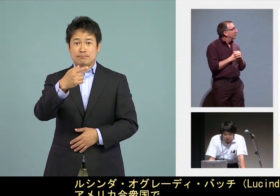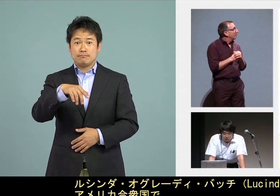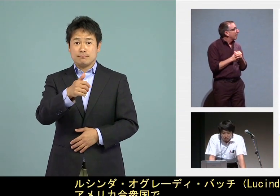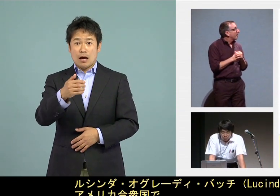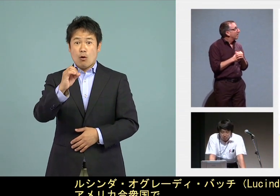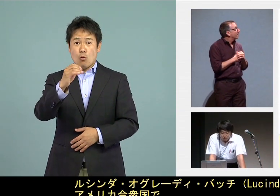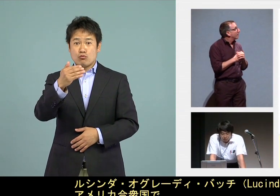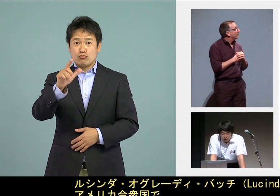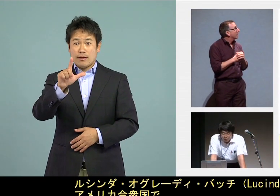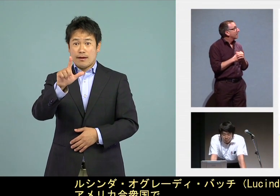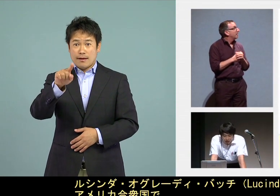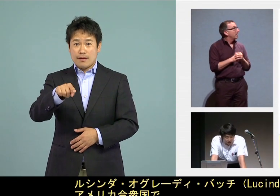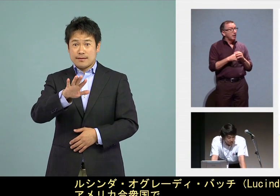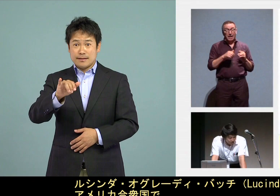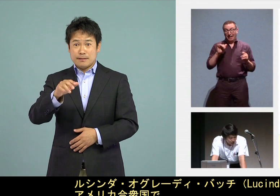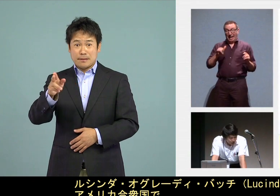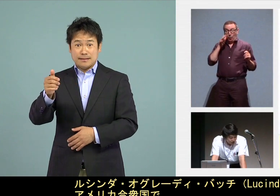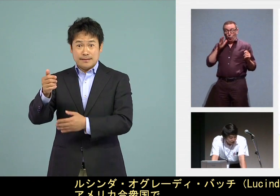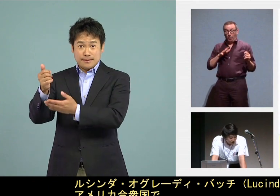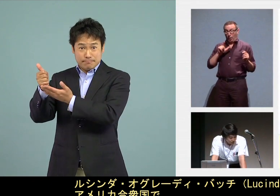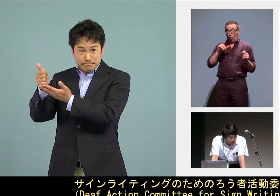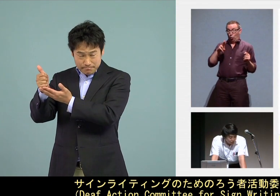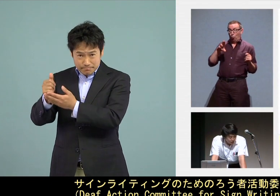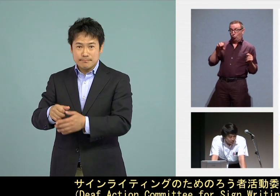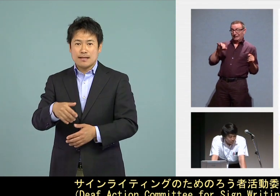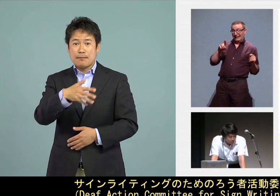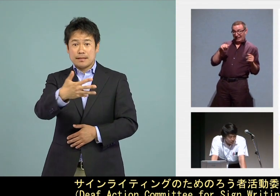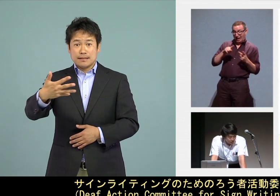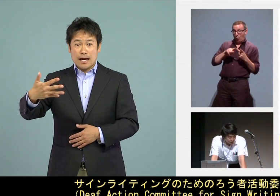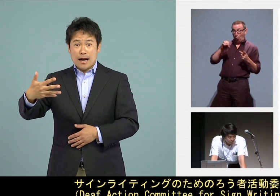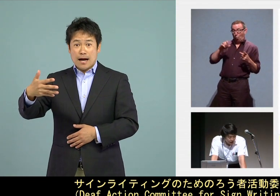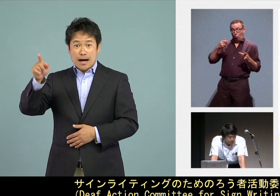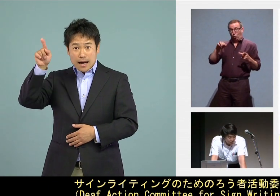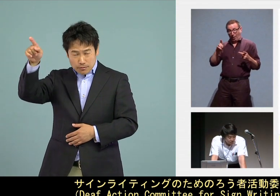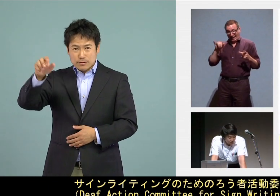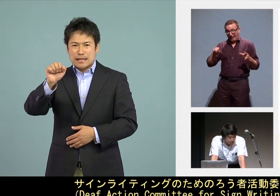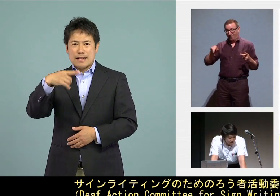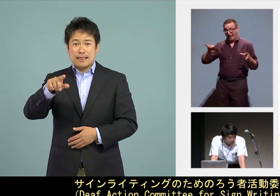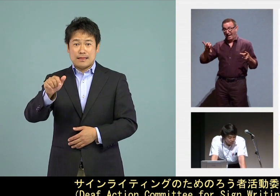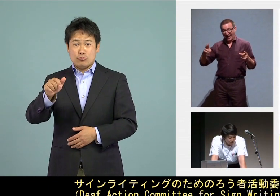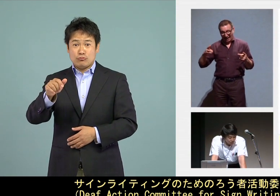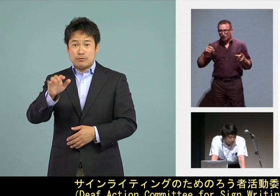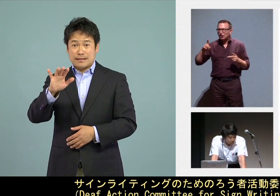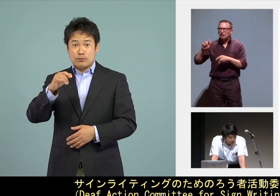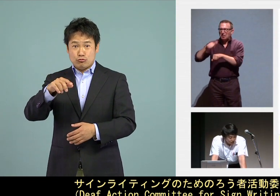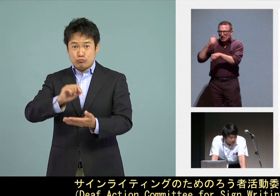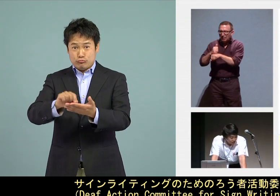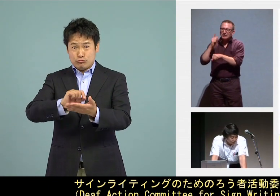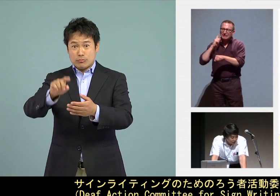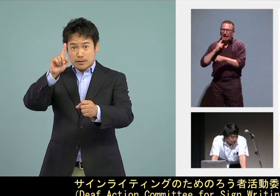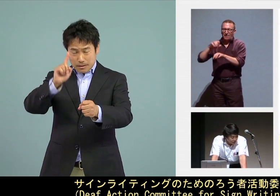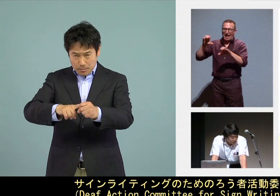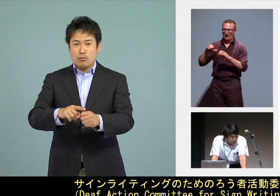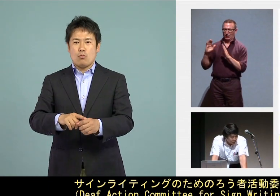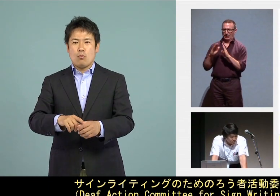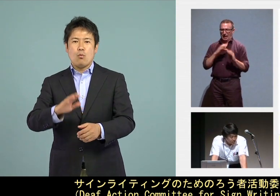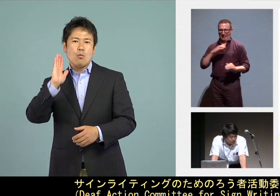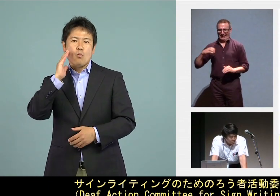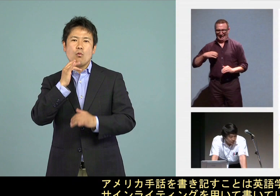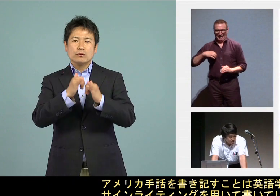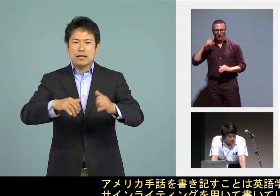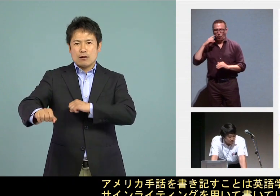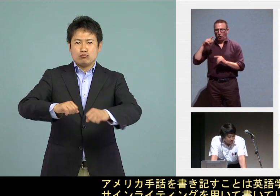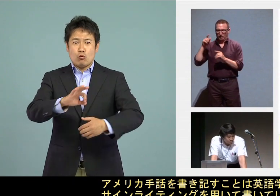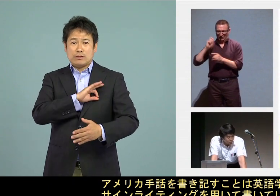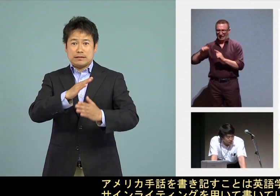And Lucinda O'Grady Batch, who established the Deaf Action Committee for Sign Writing in the United